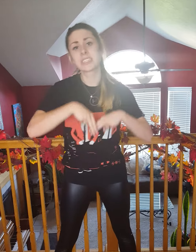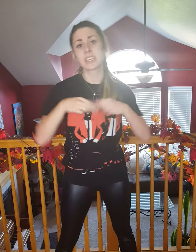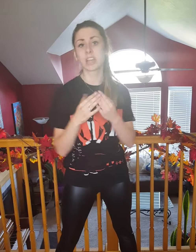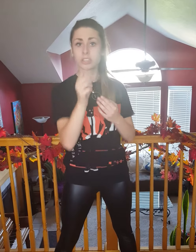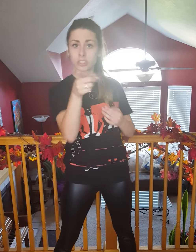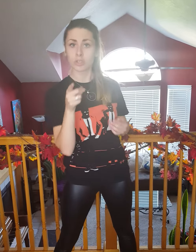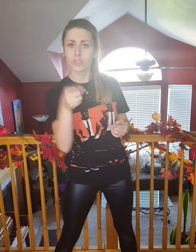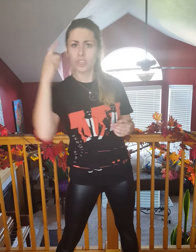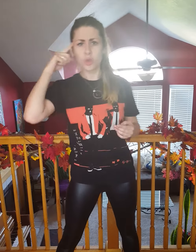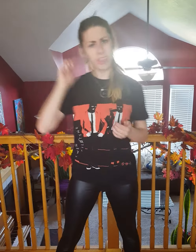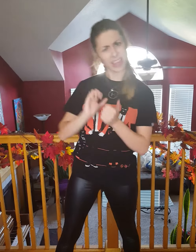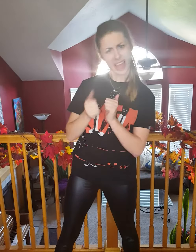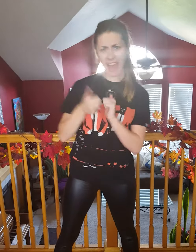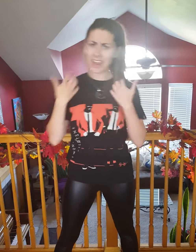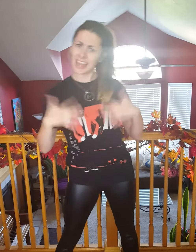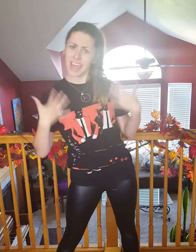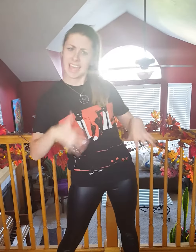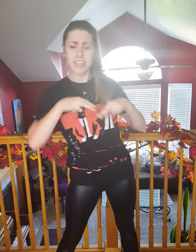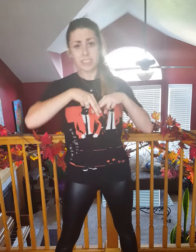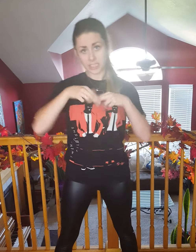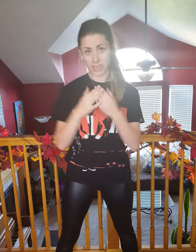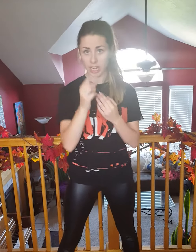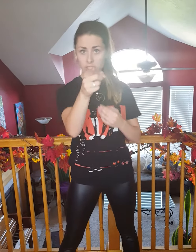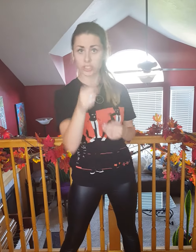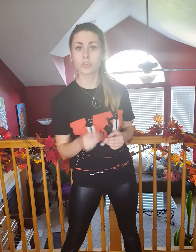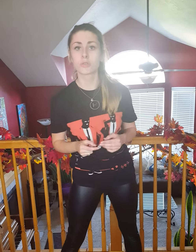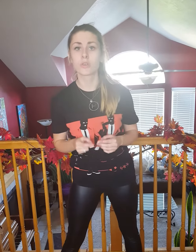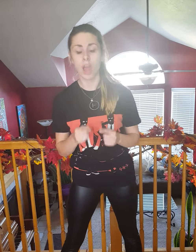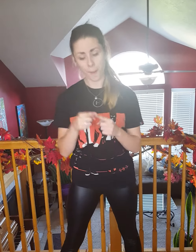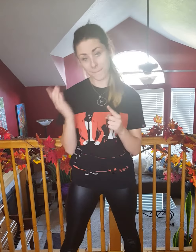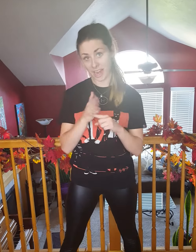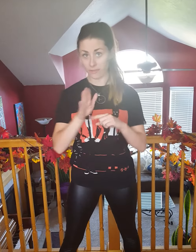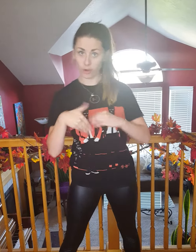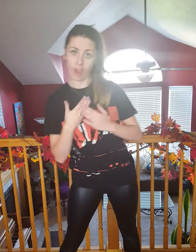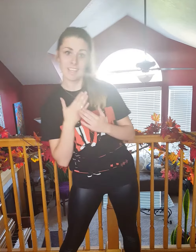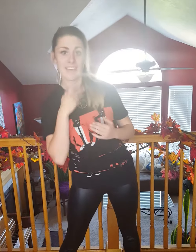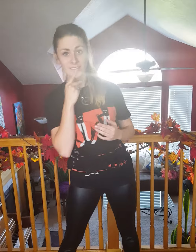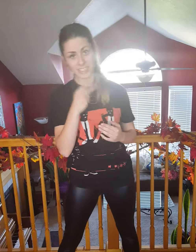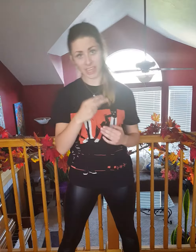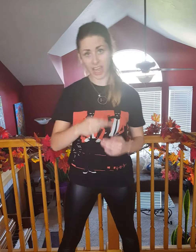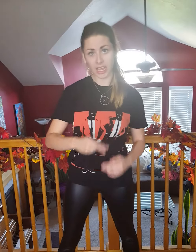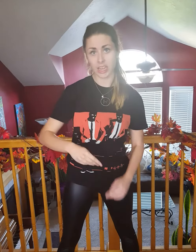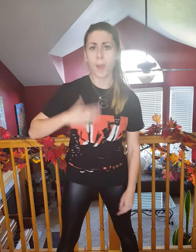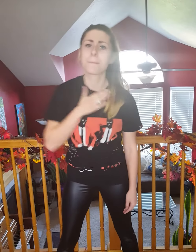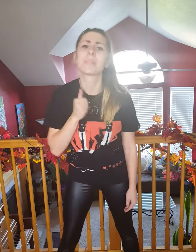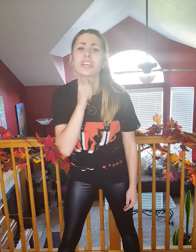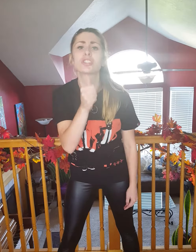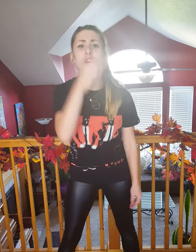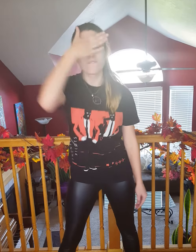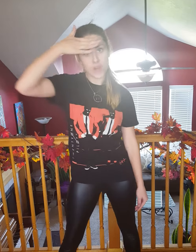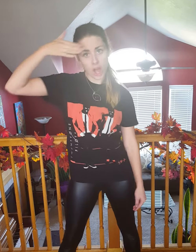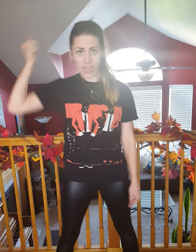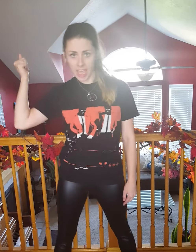sitting next to you You think I'm gonna get this sitting next to you And after all I've said, please don't forget